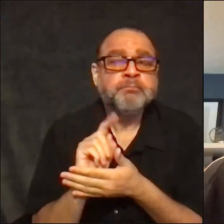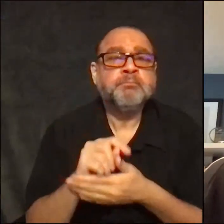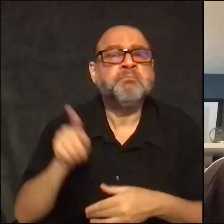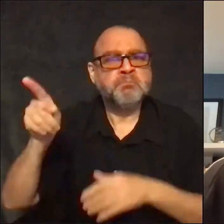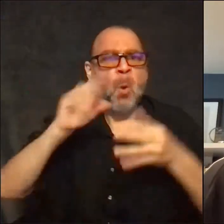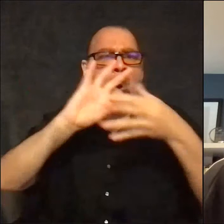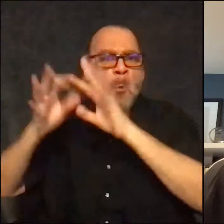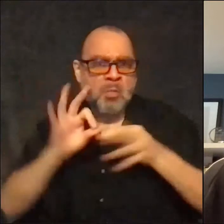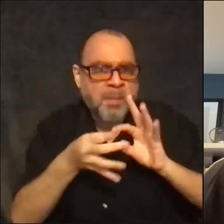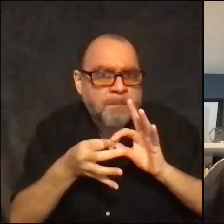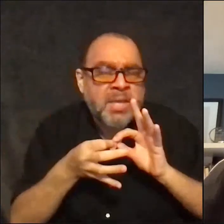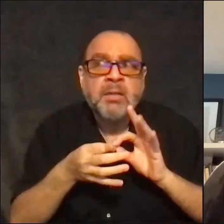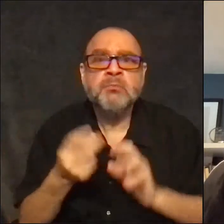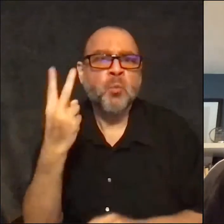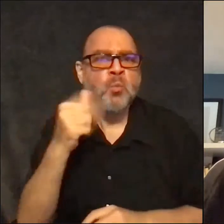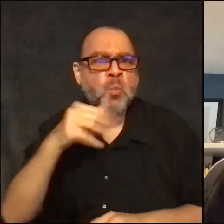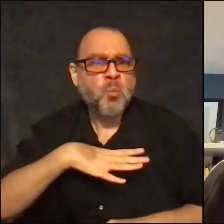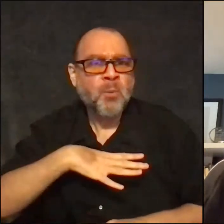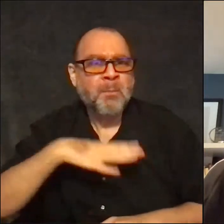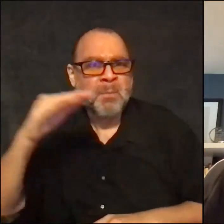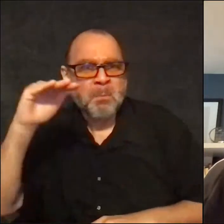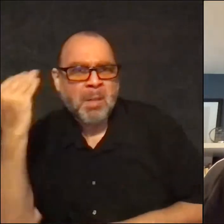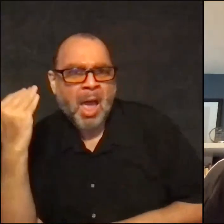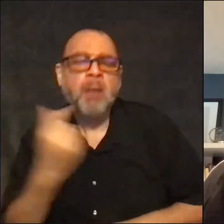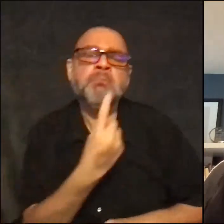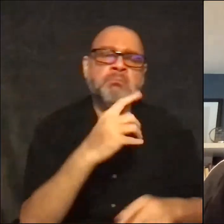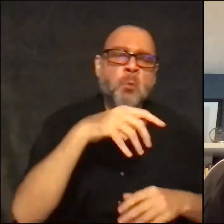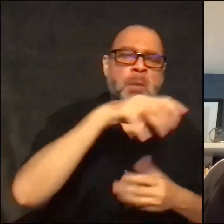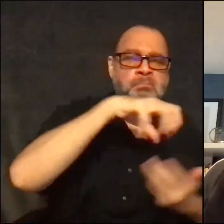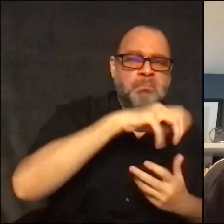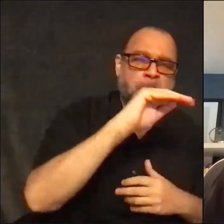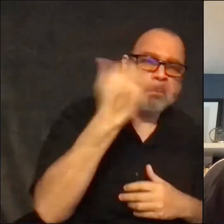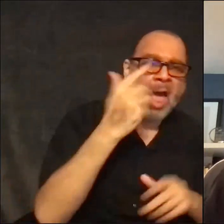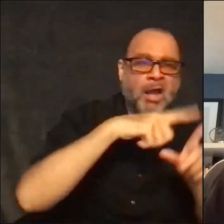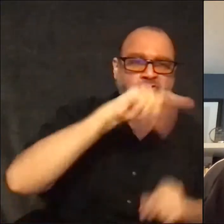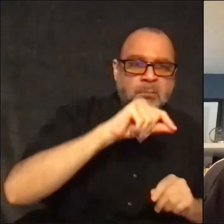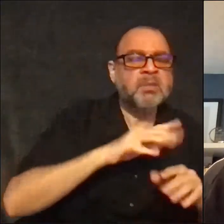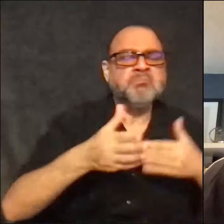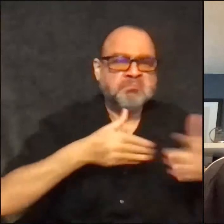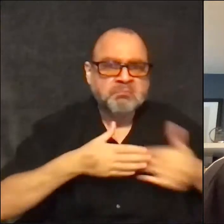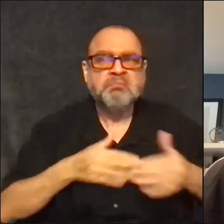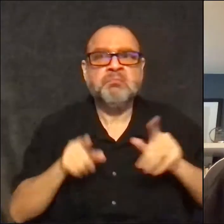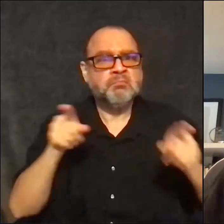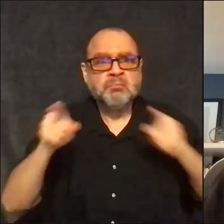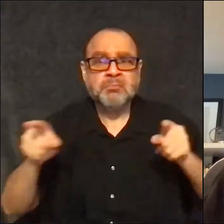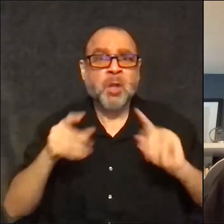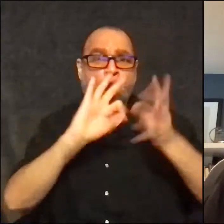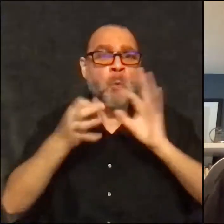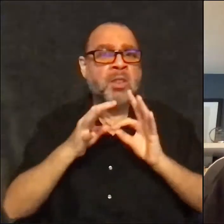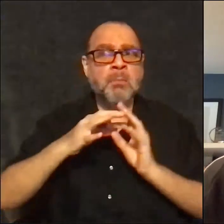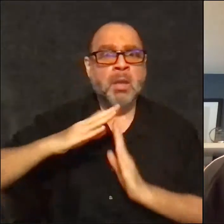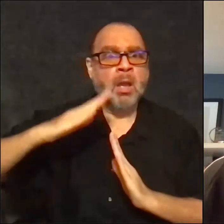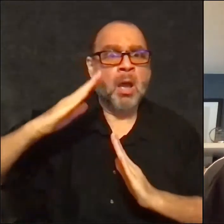mental health over the demands of fans and endorsers and people paying their bills. Thankfully, these two women are at the